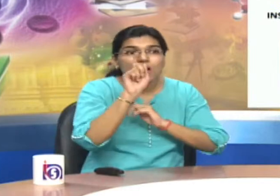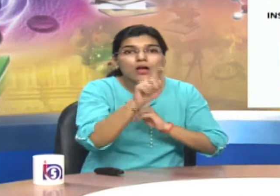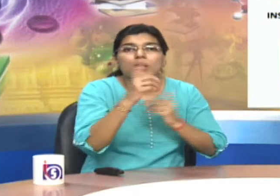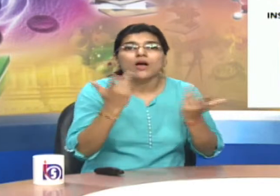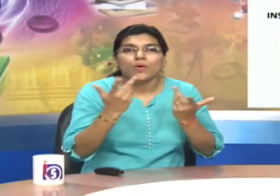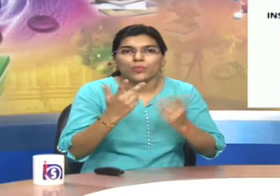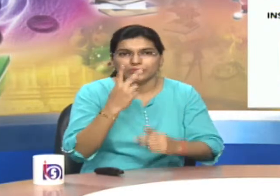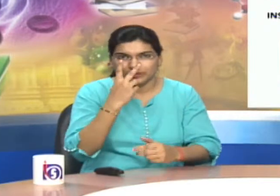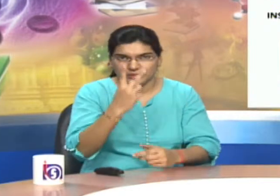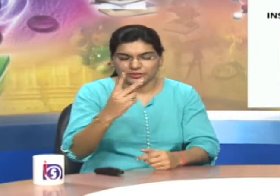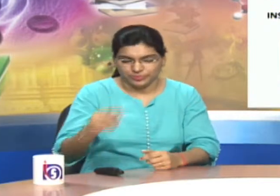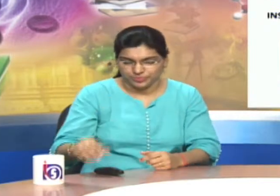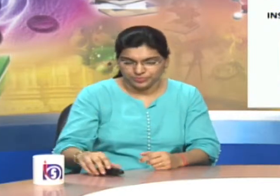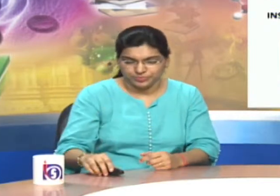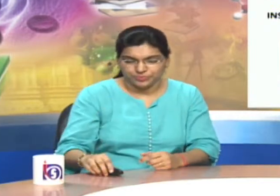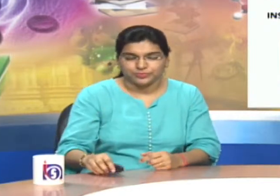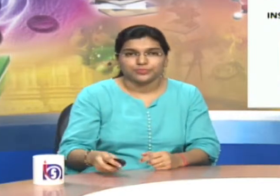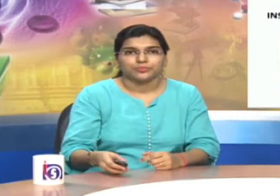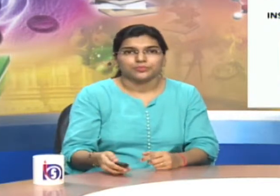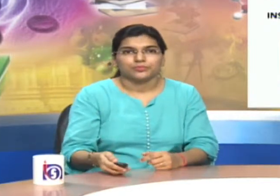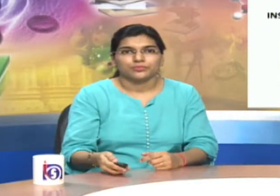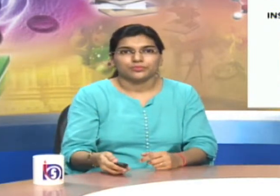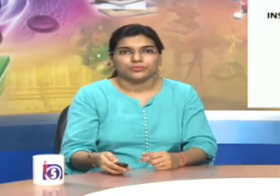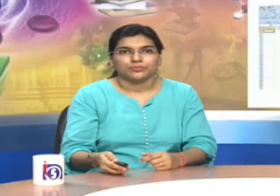You already have seen that when you click on this,